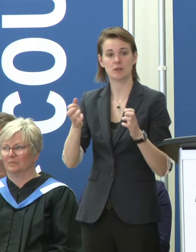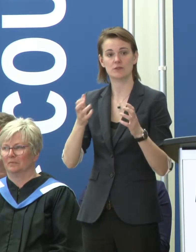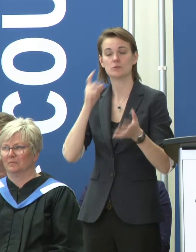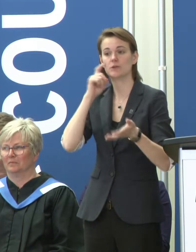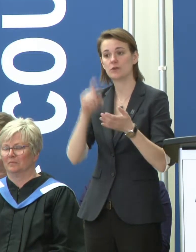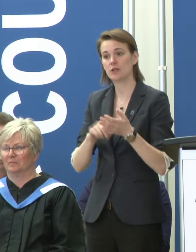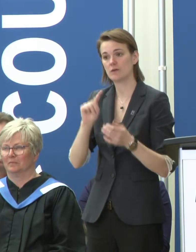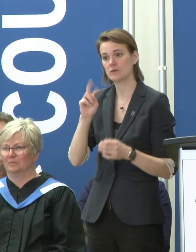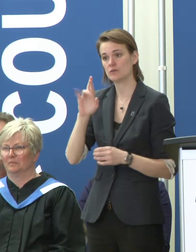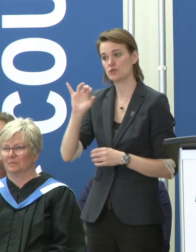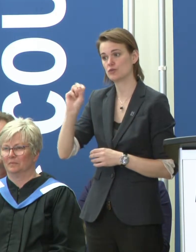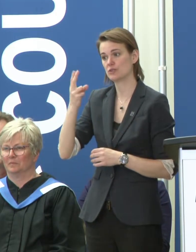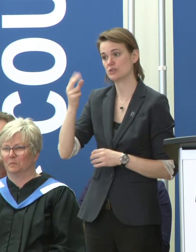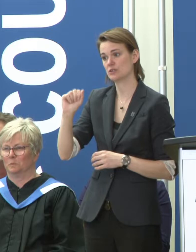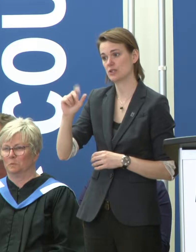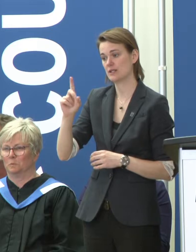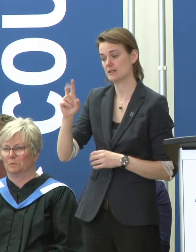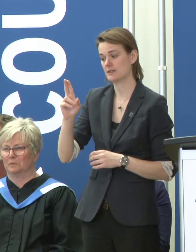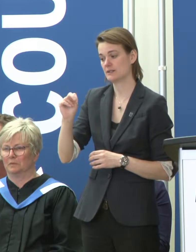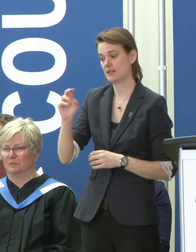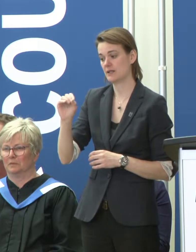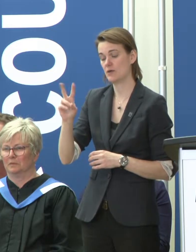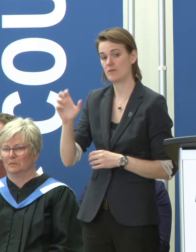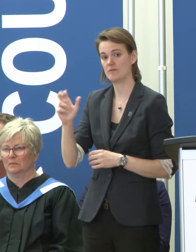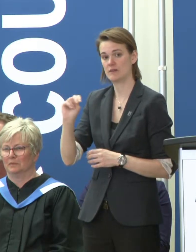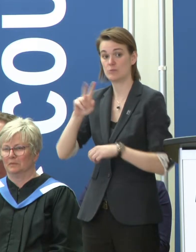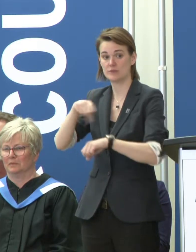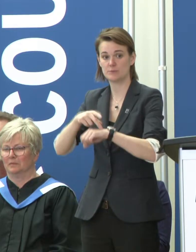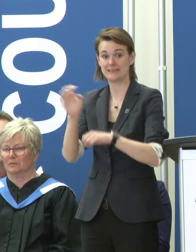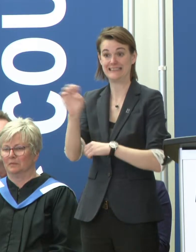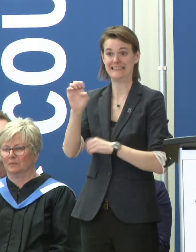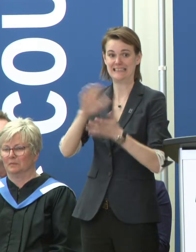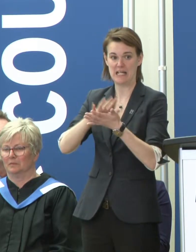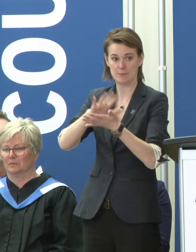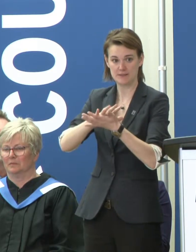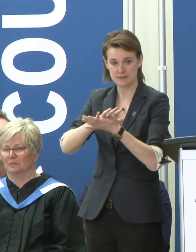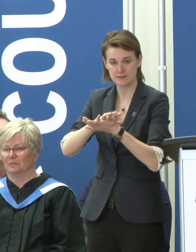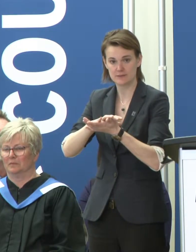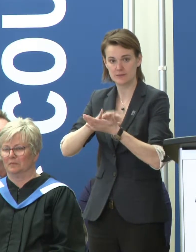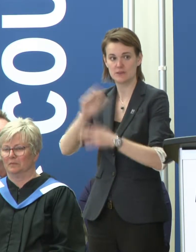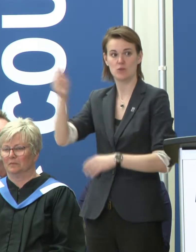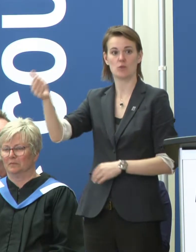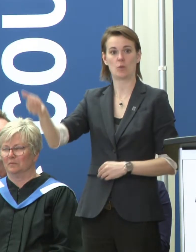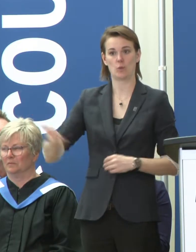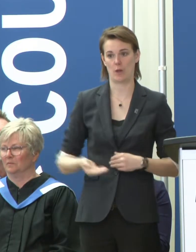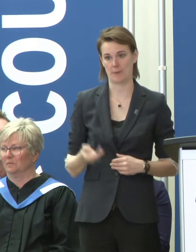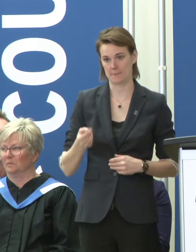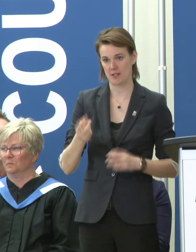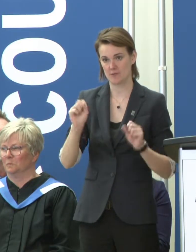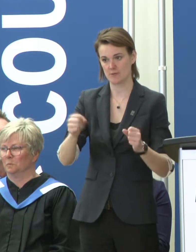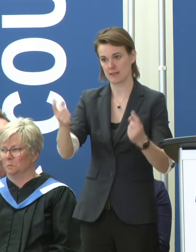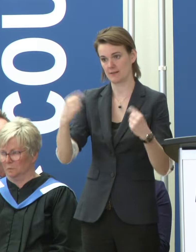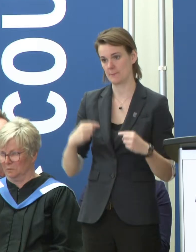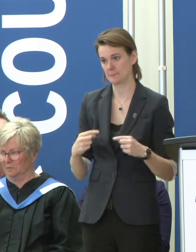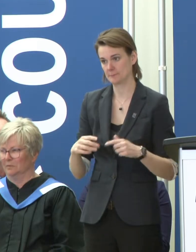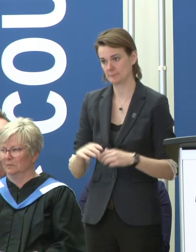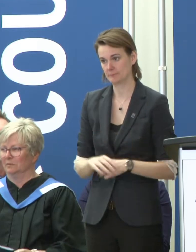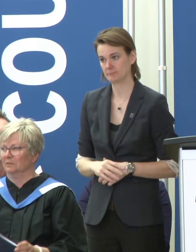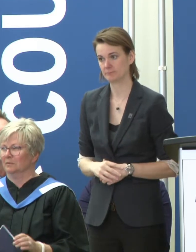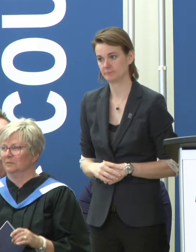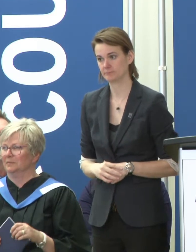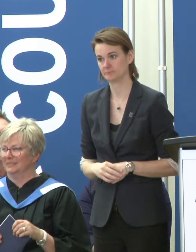Donovan, the principal of eCampus, and welcome you here and glad you're able to attend with us.